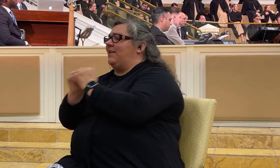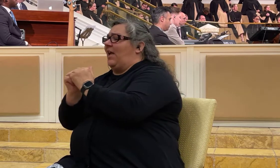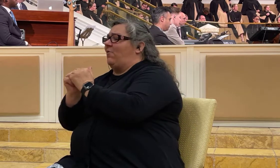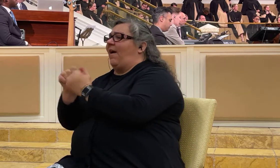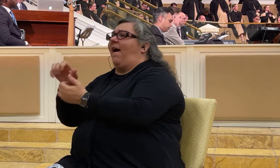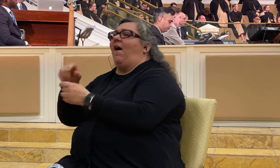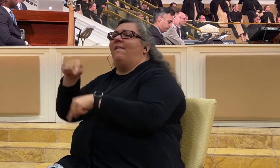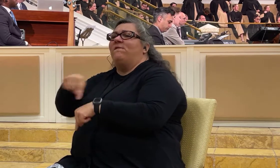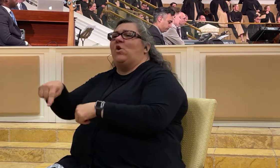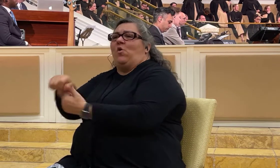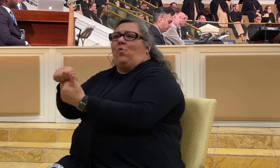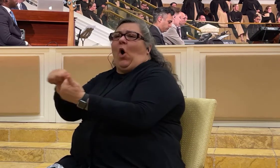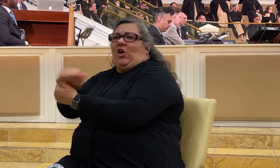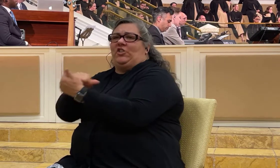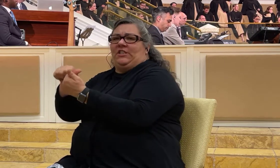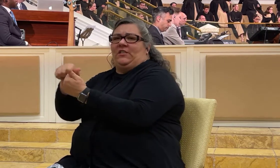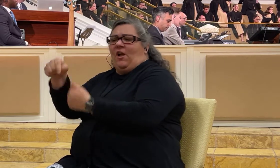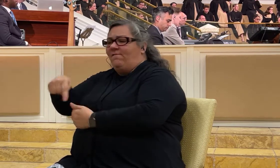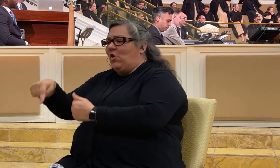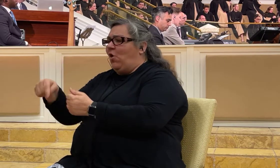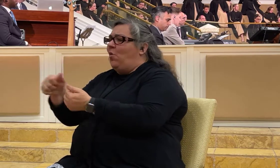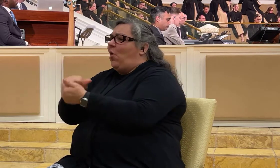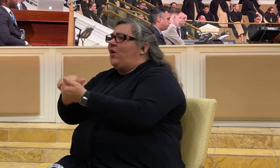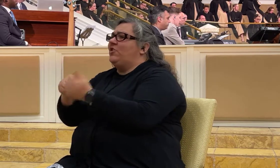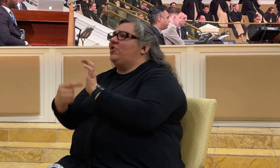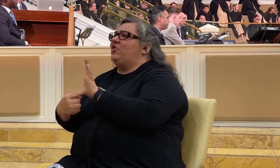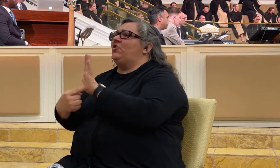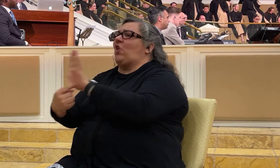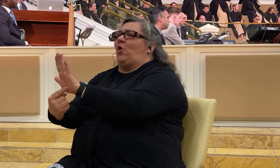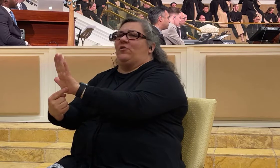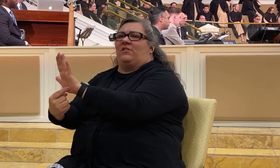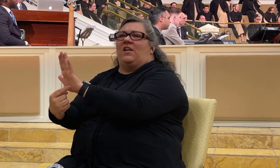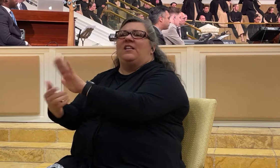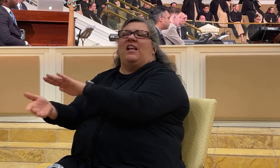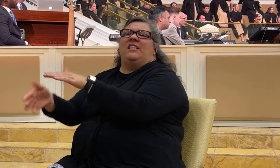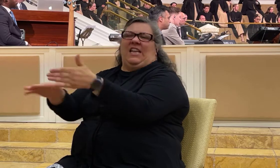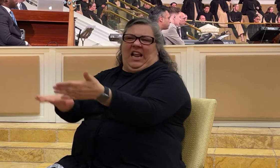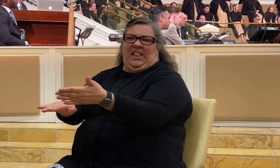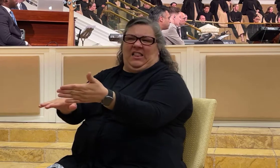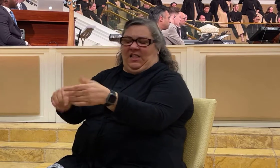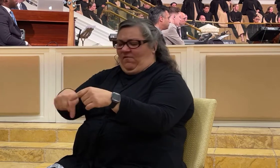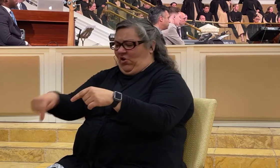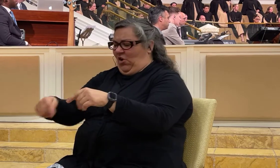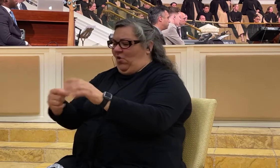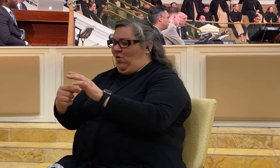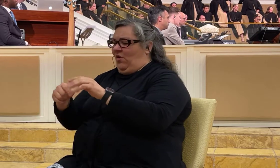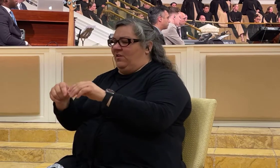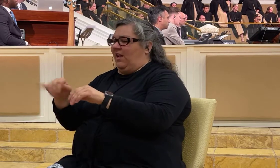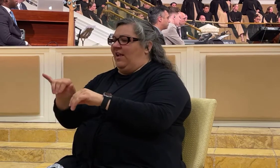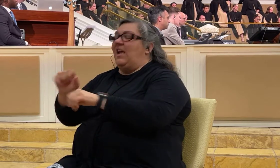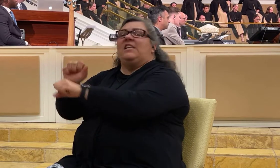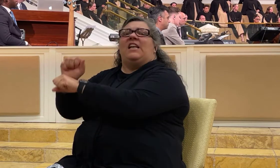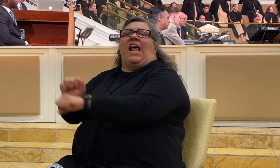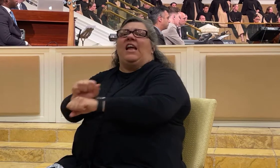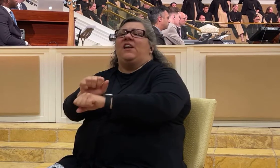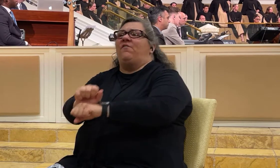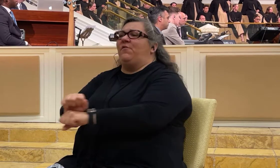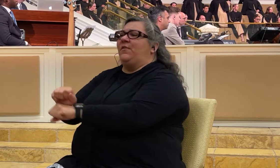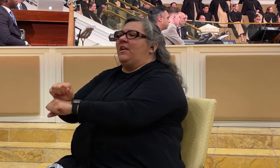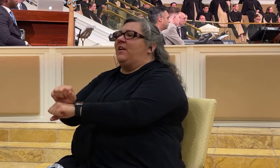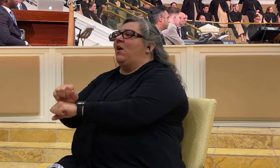to ourselves, we're living to Christ. And foot washing is like slavery,